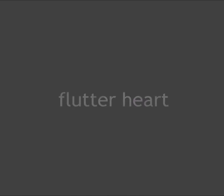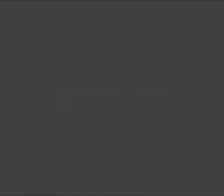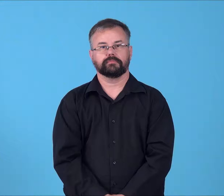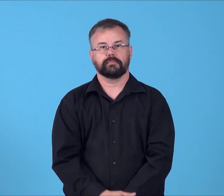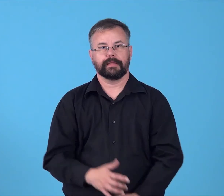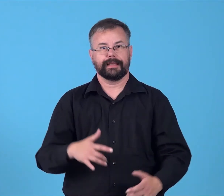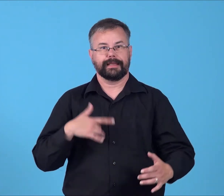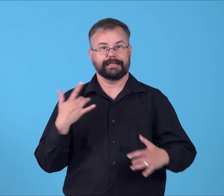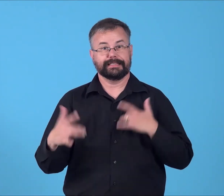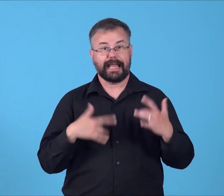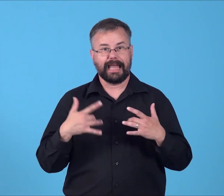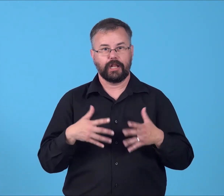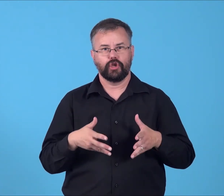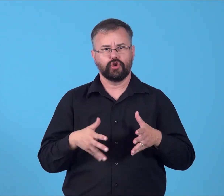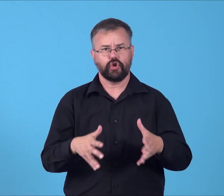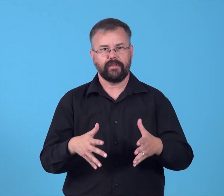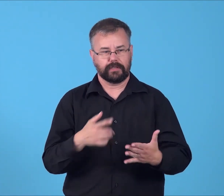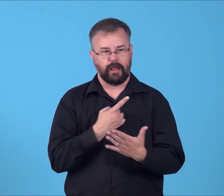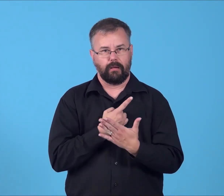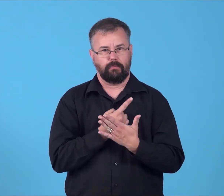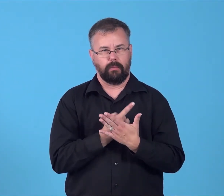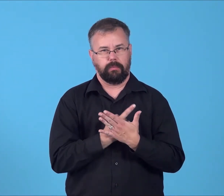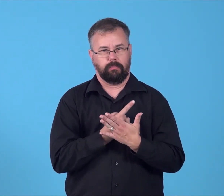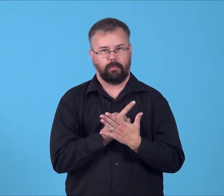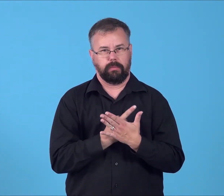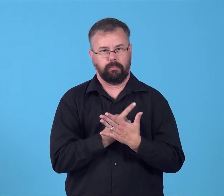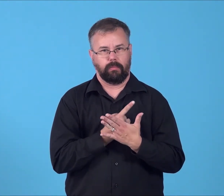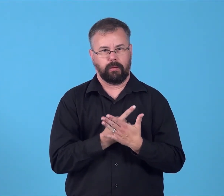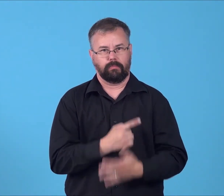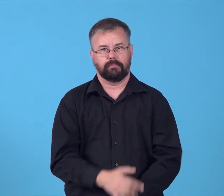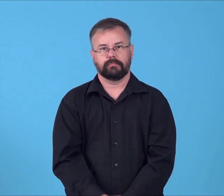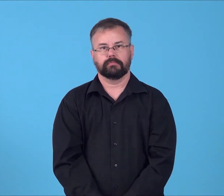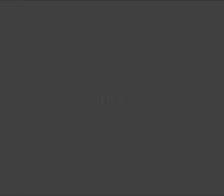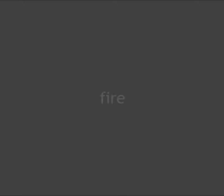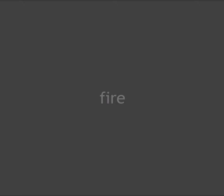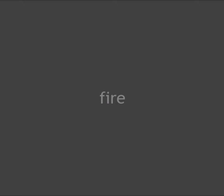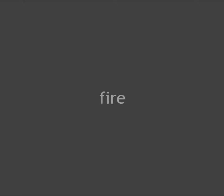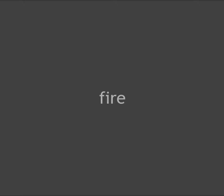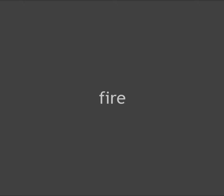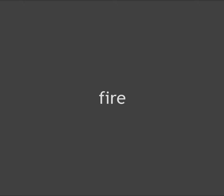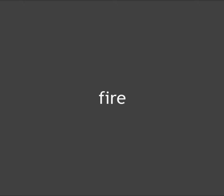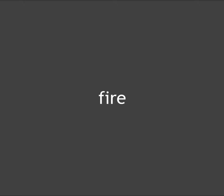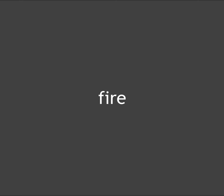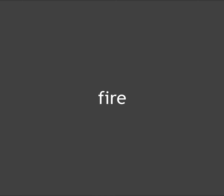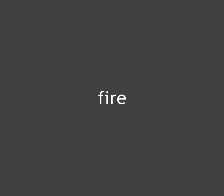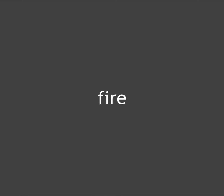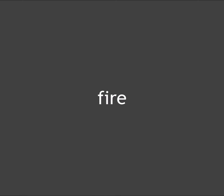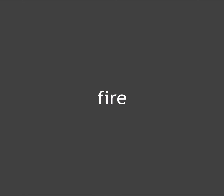Deep in my heart there's desire for a start